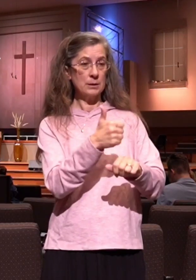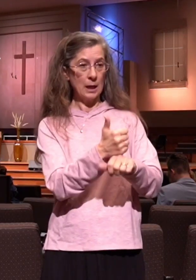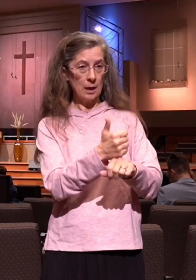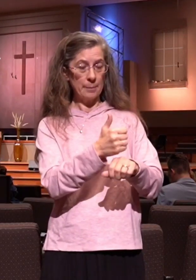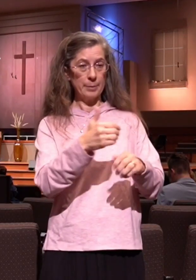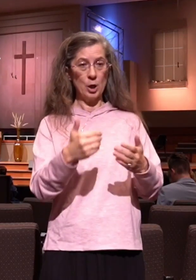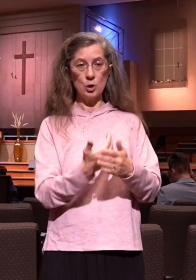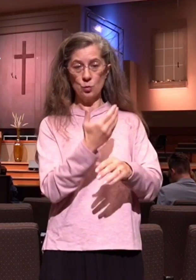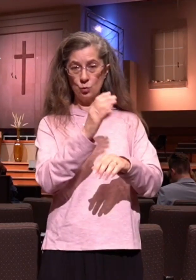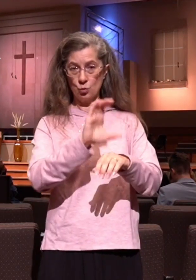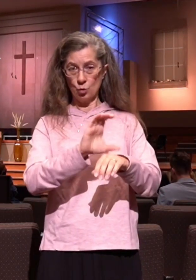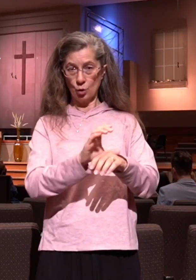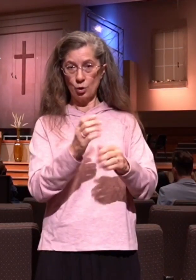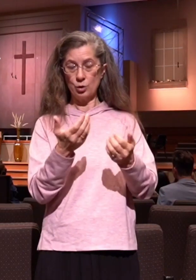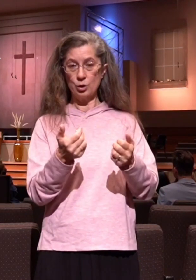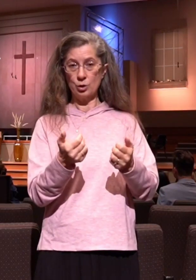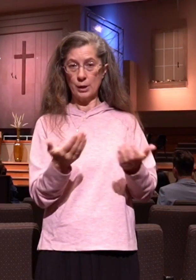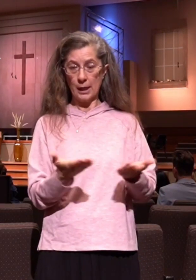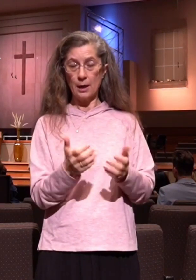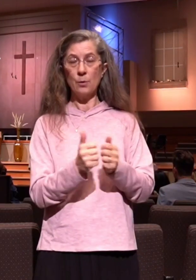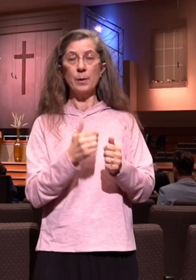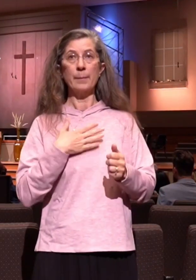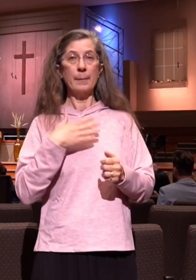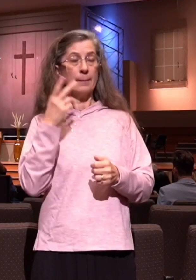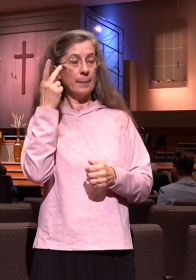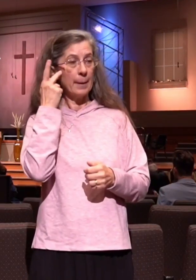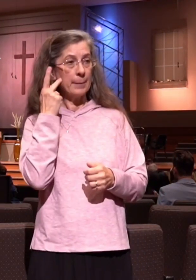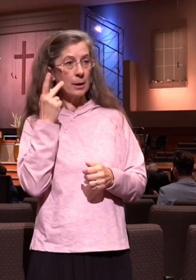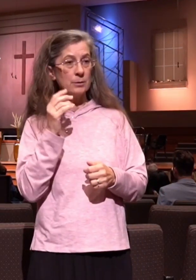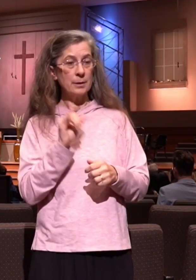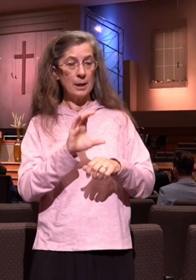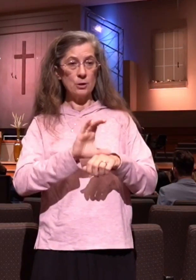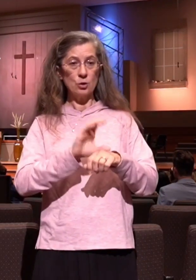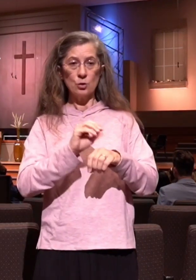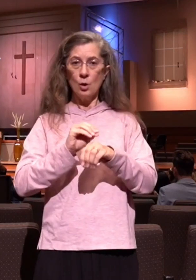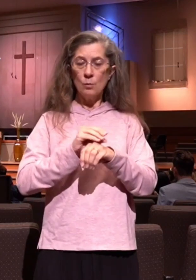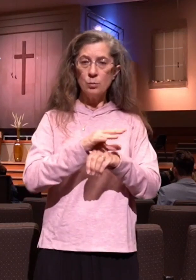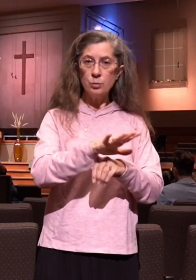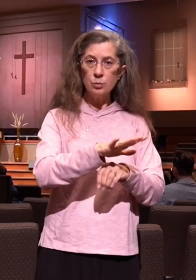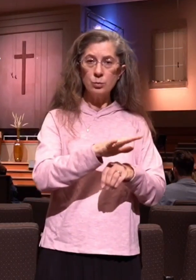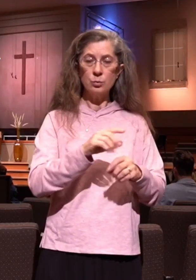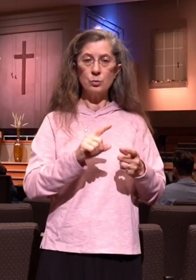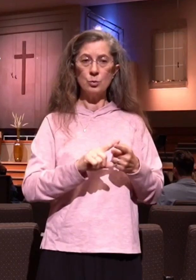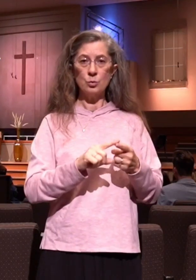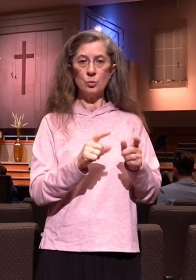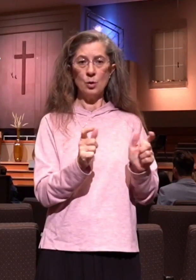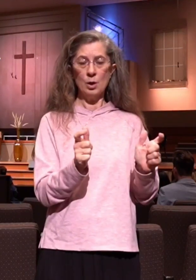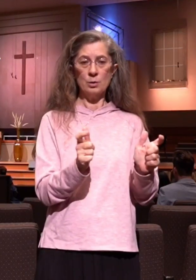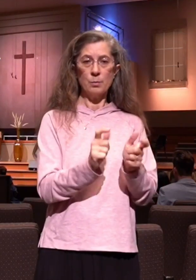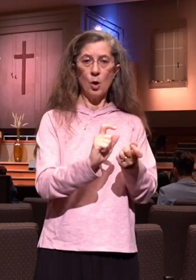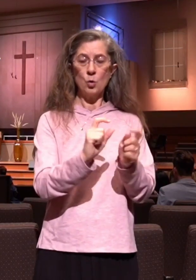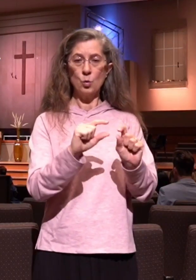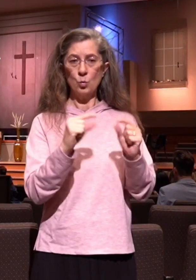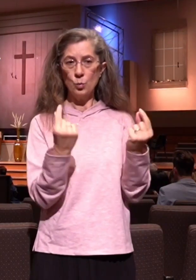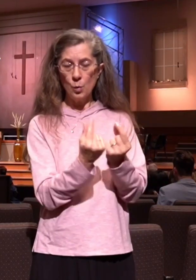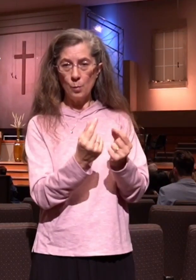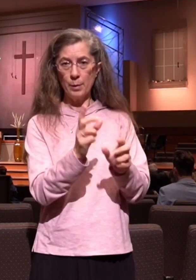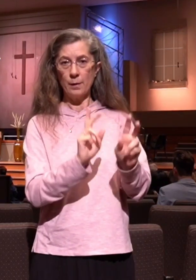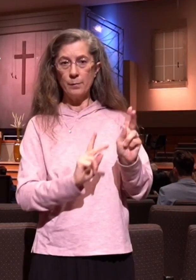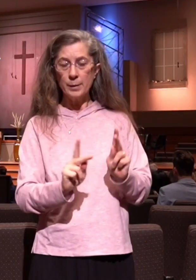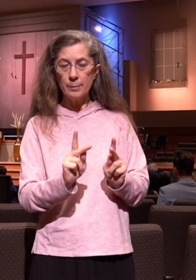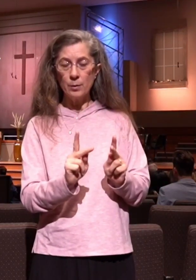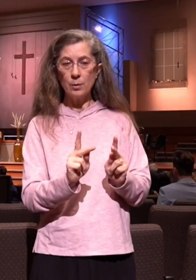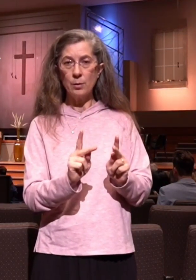location, Naple Baptist Church, and it is reaching a subgroup of people called the Hakka people. And last year,